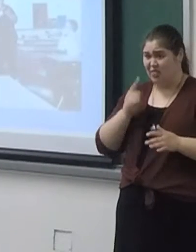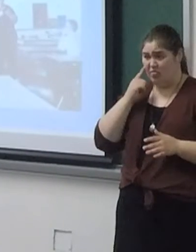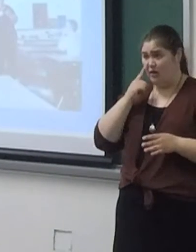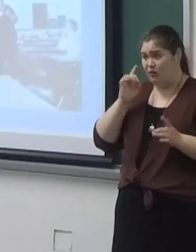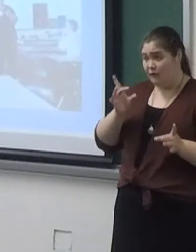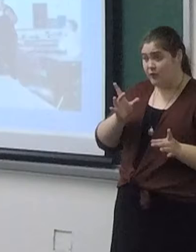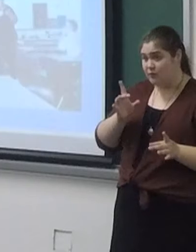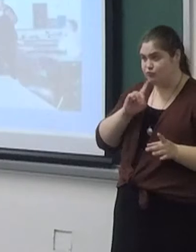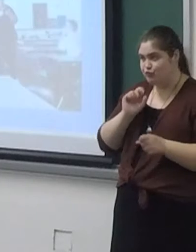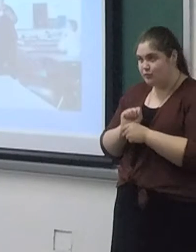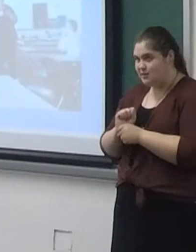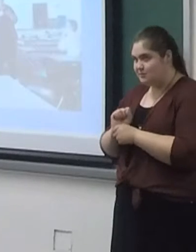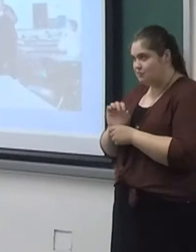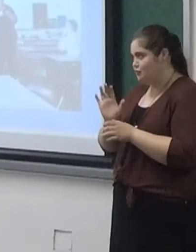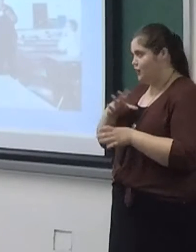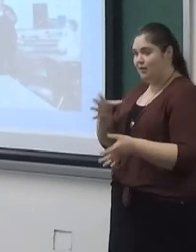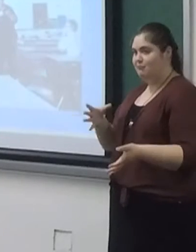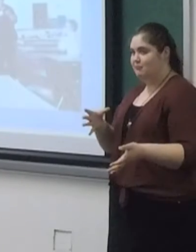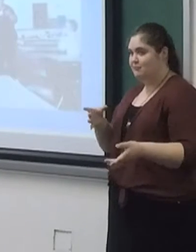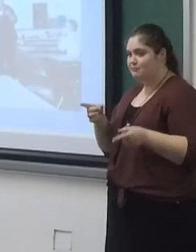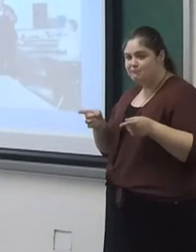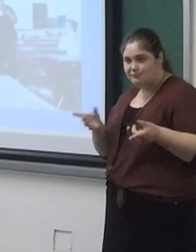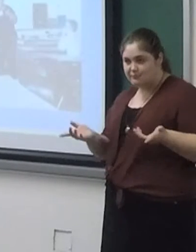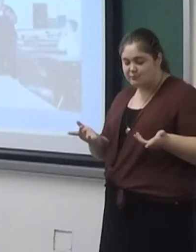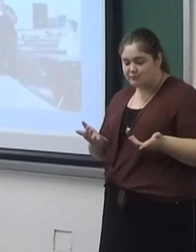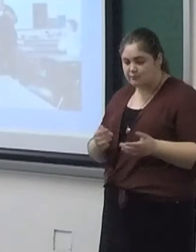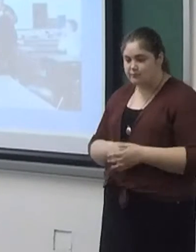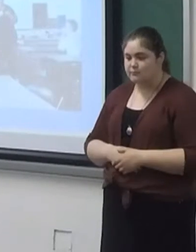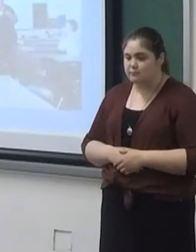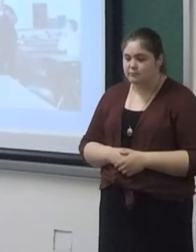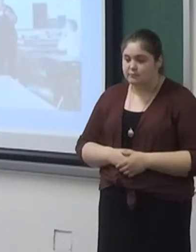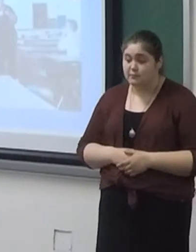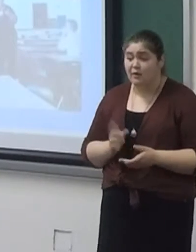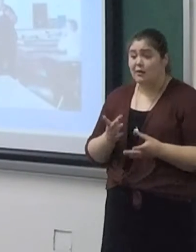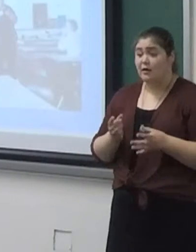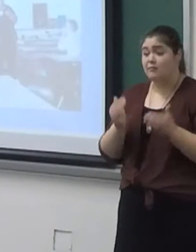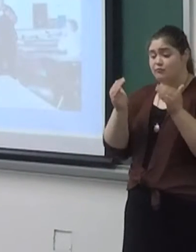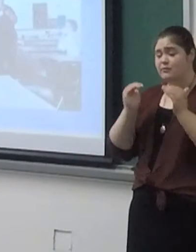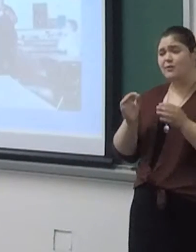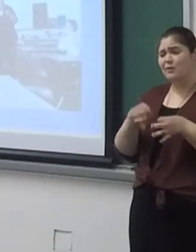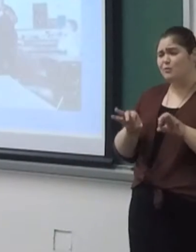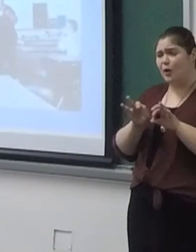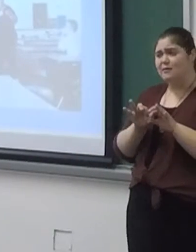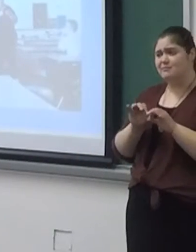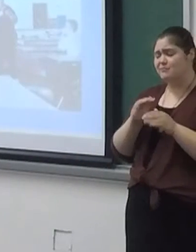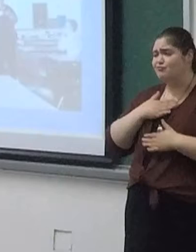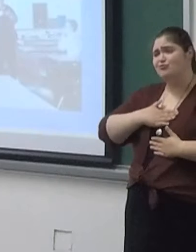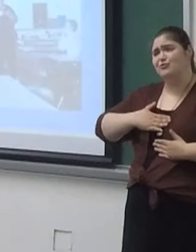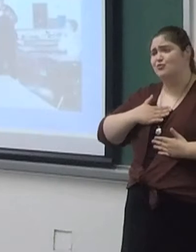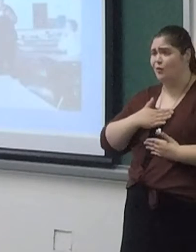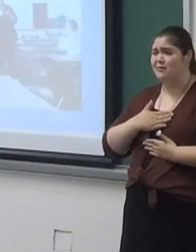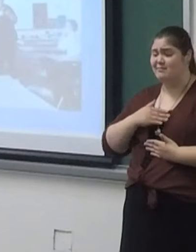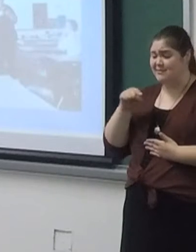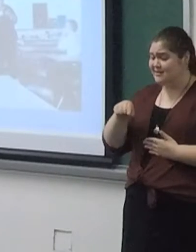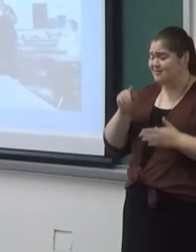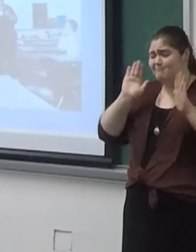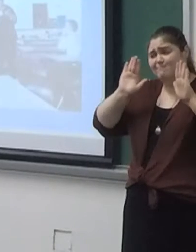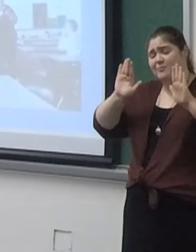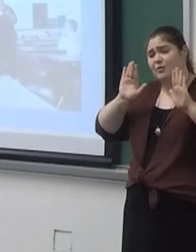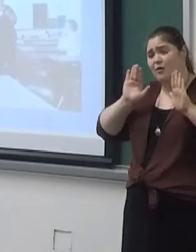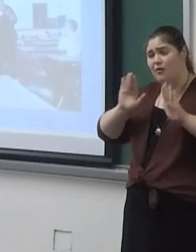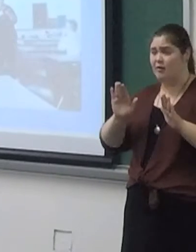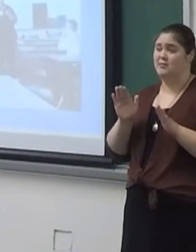that I did. And also, don't forget to take time and enjoy. It's a really awesome thing to be able to work